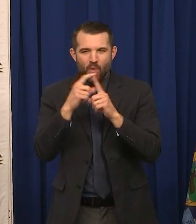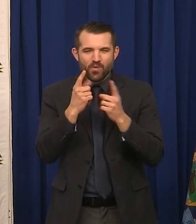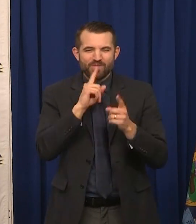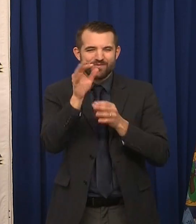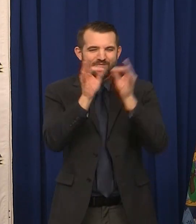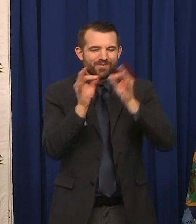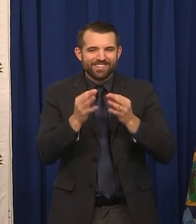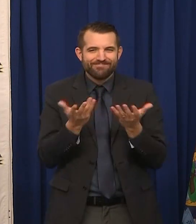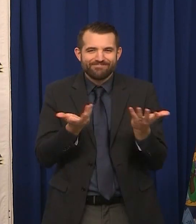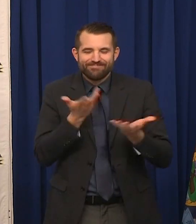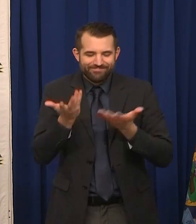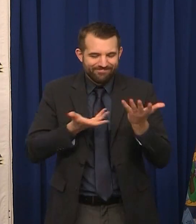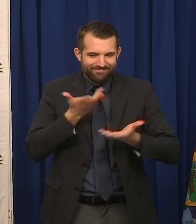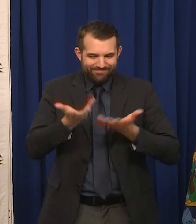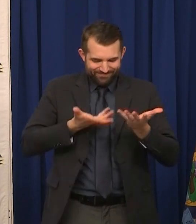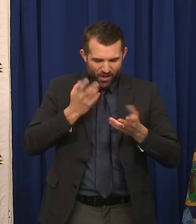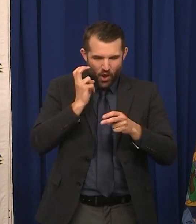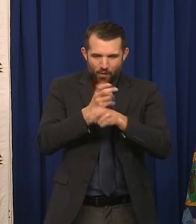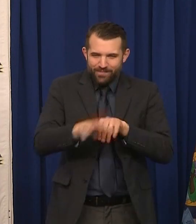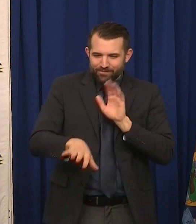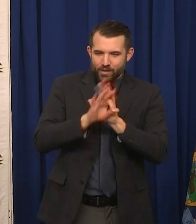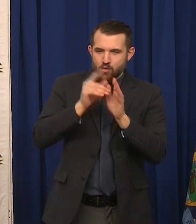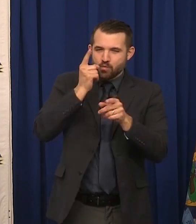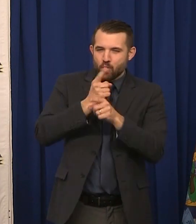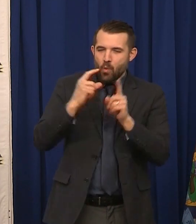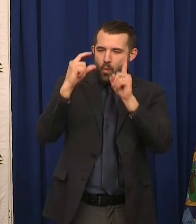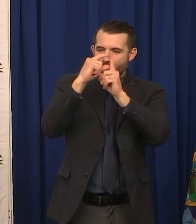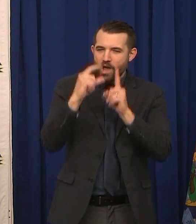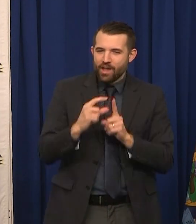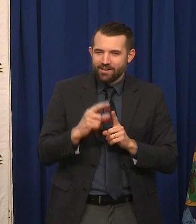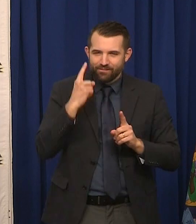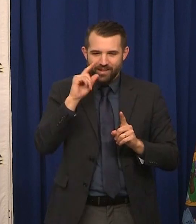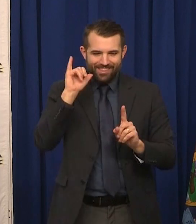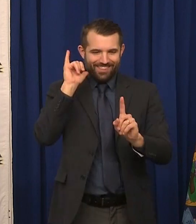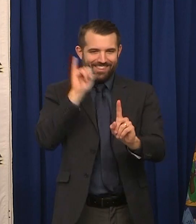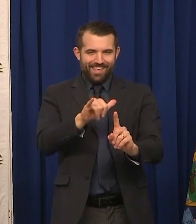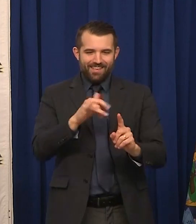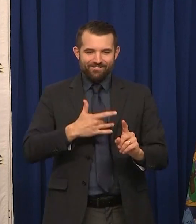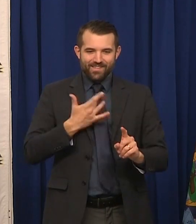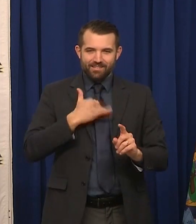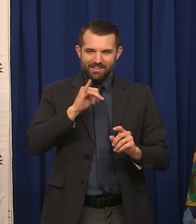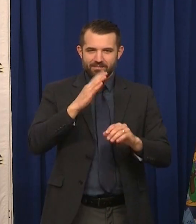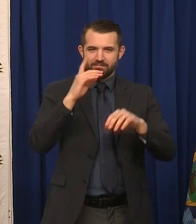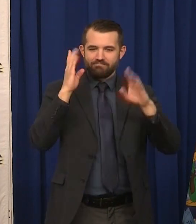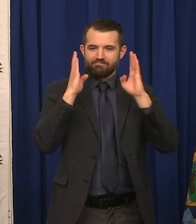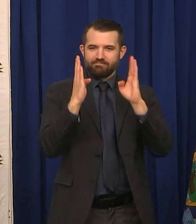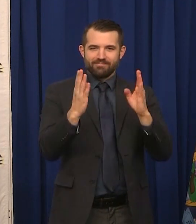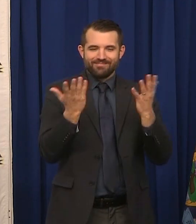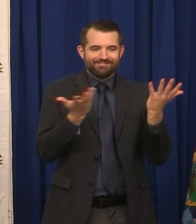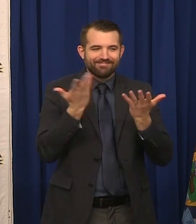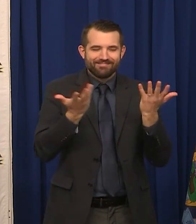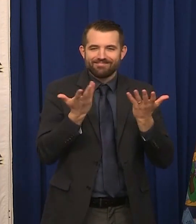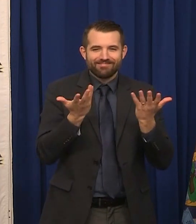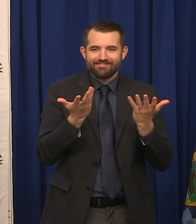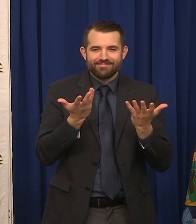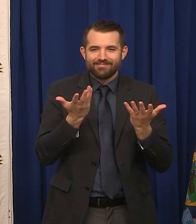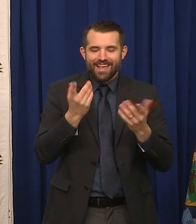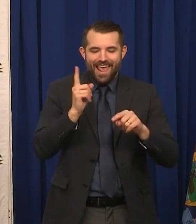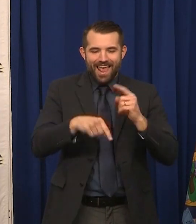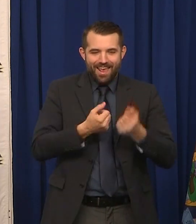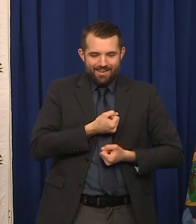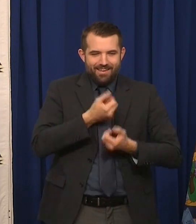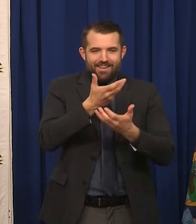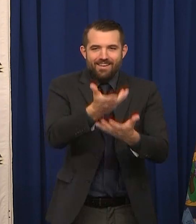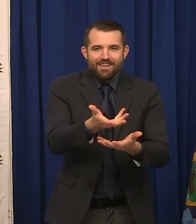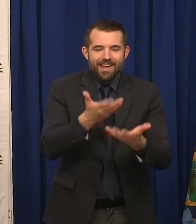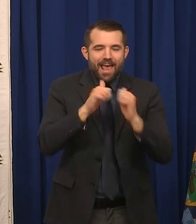of us, there may not even be a single word or words that describe the myriad feelings that we all have right now.